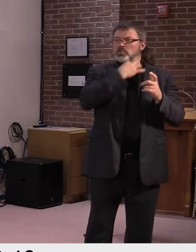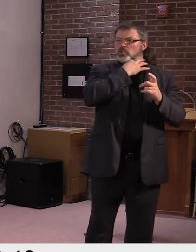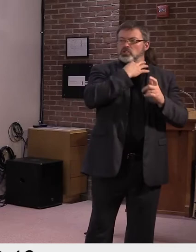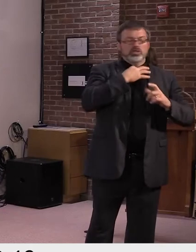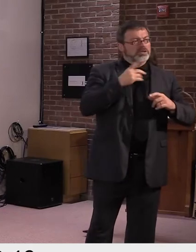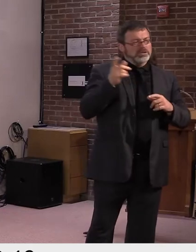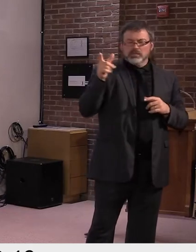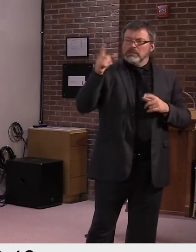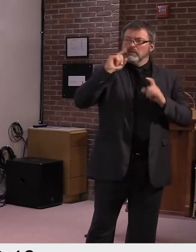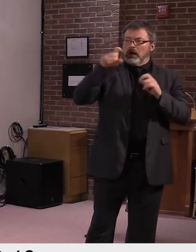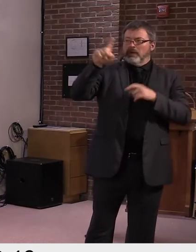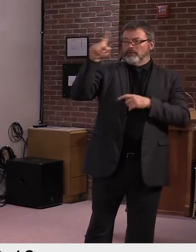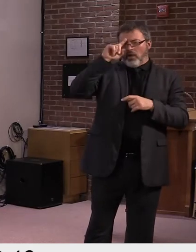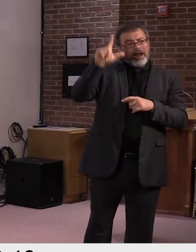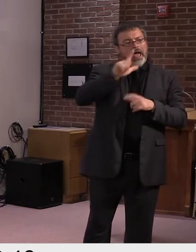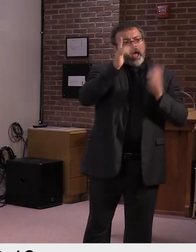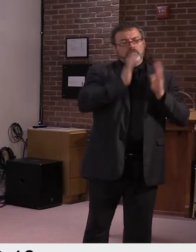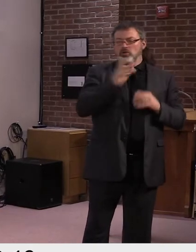question.